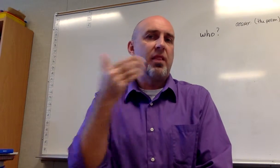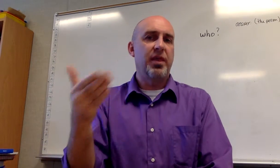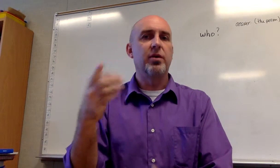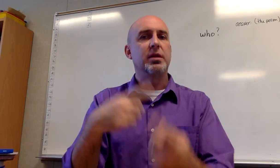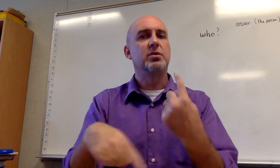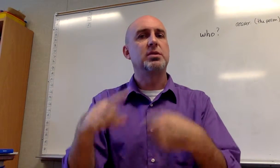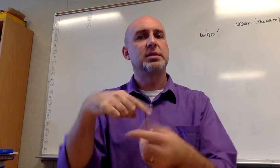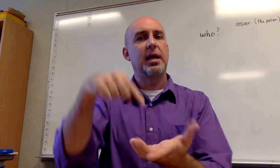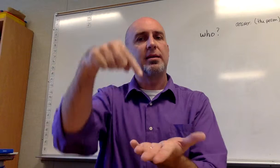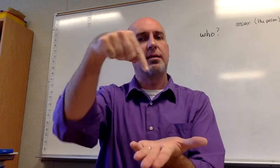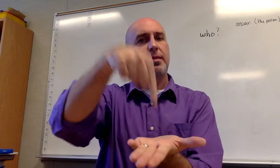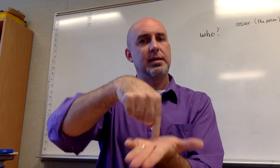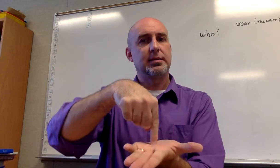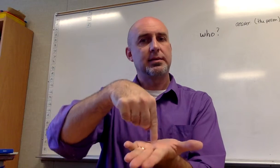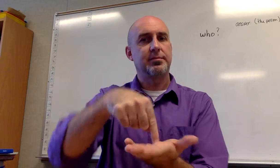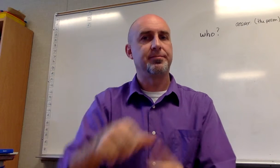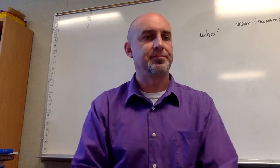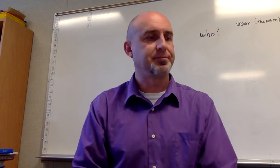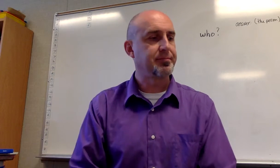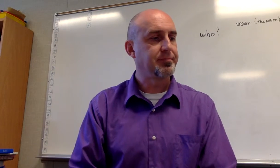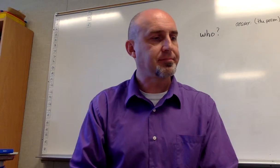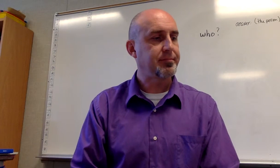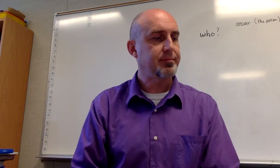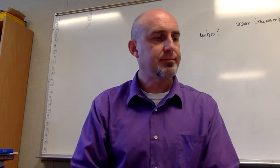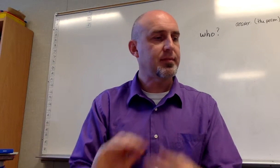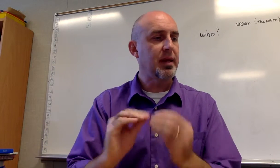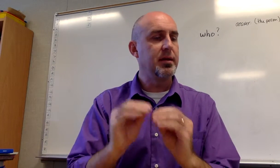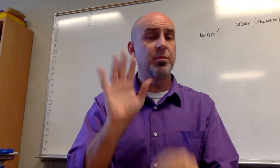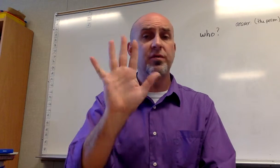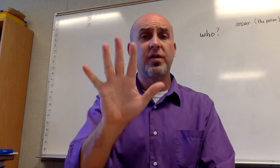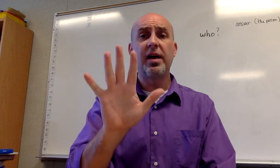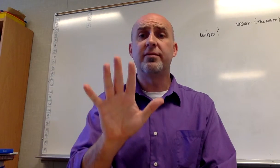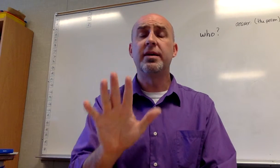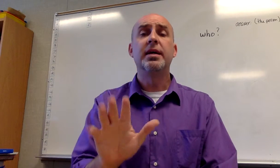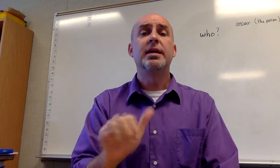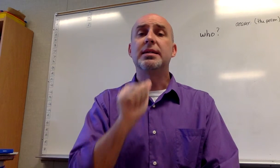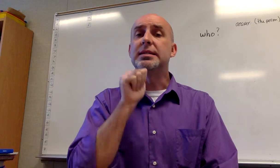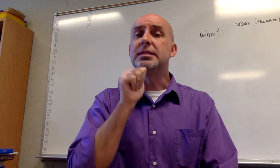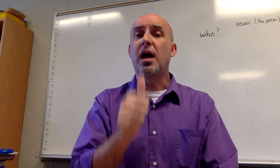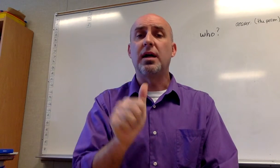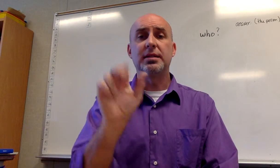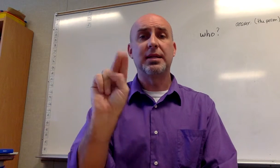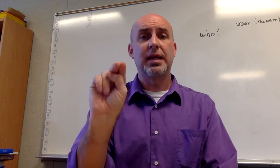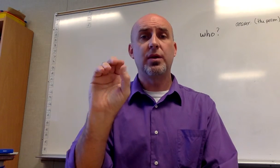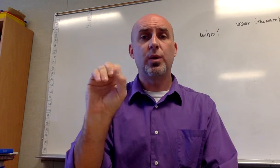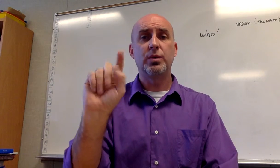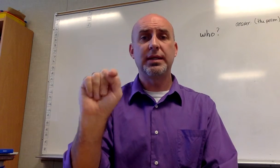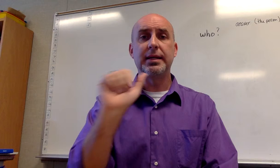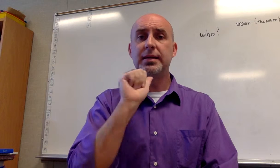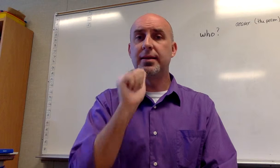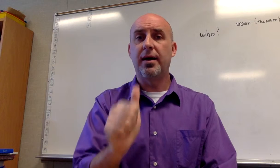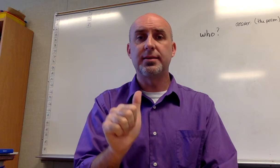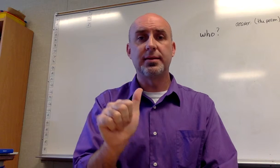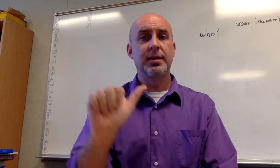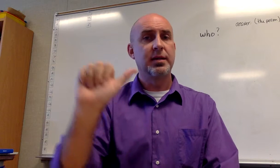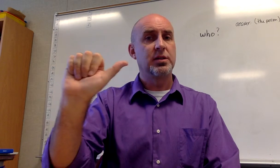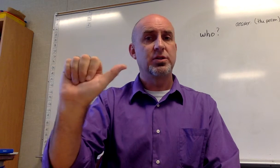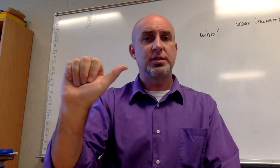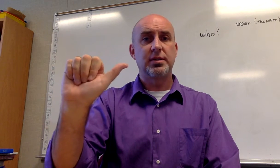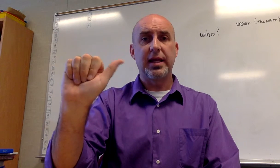there, then you just sign this. Number 5 is not, N-O-T, not. Just like